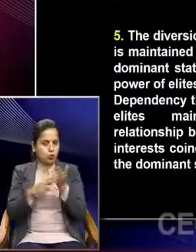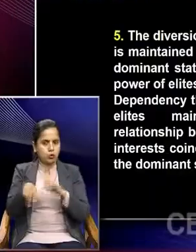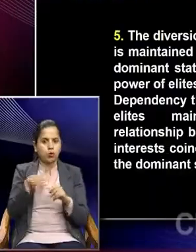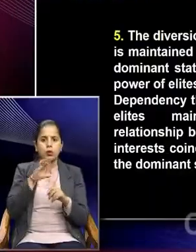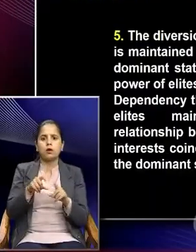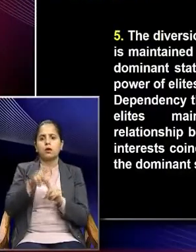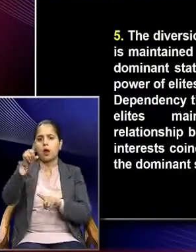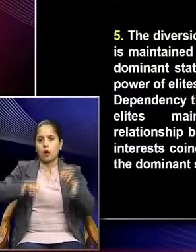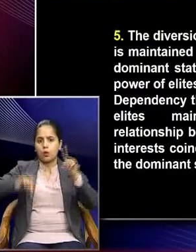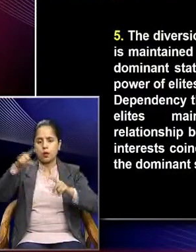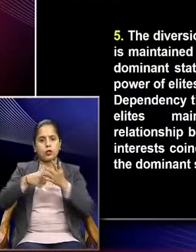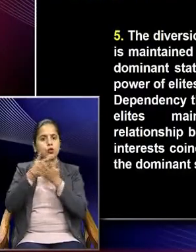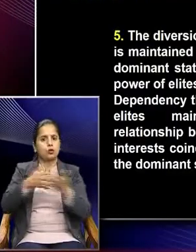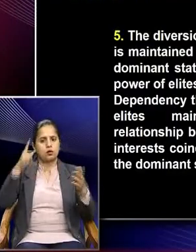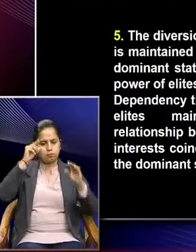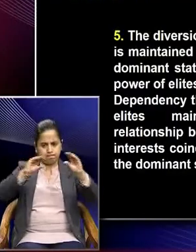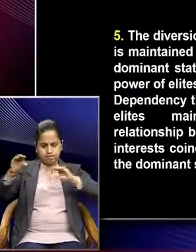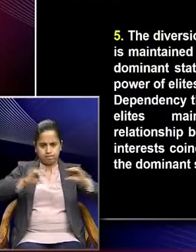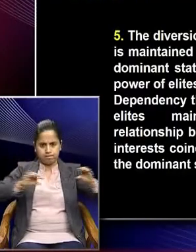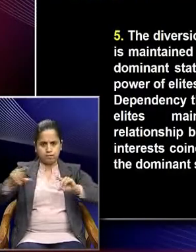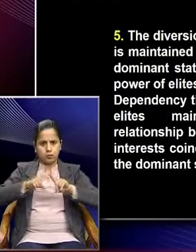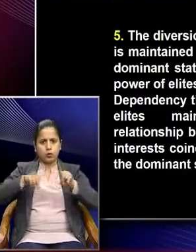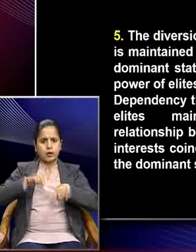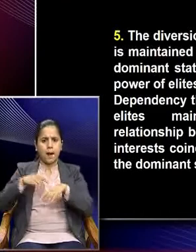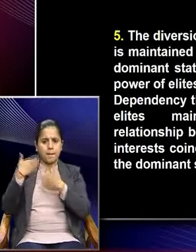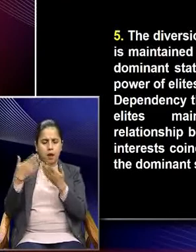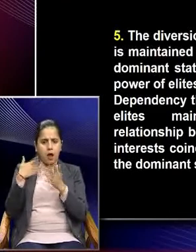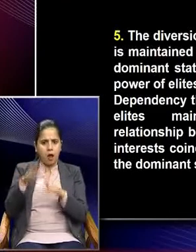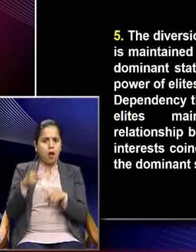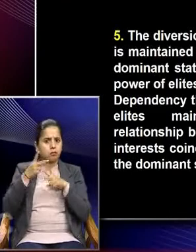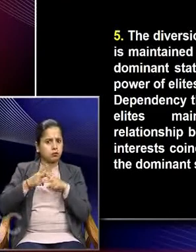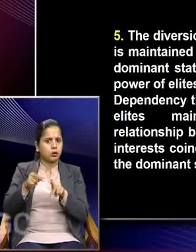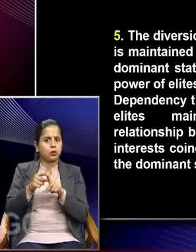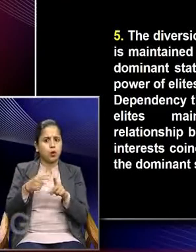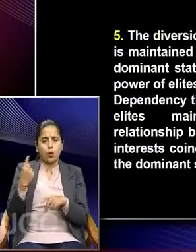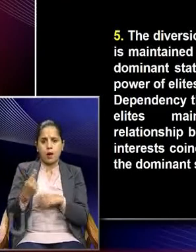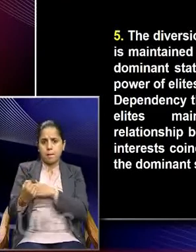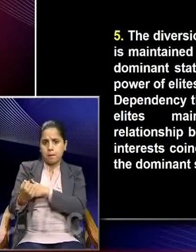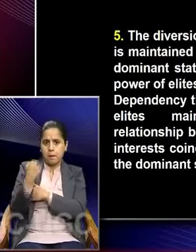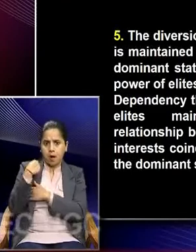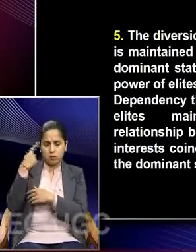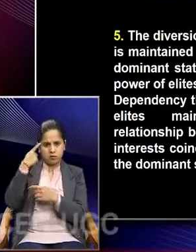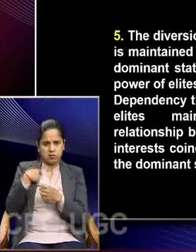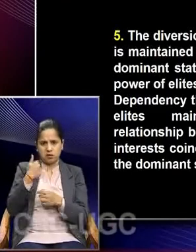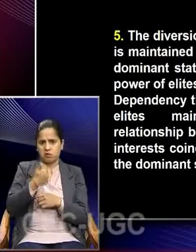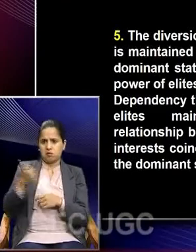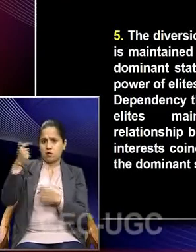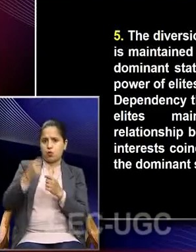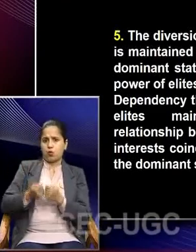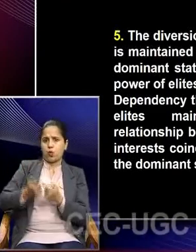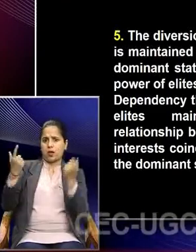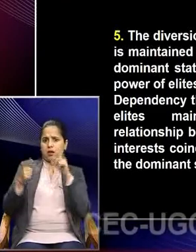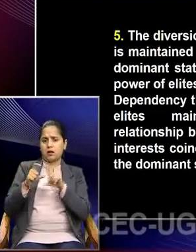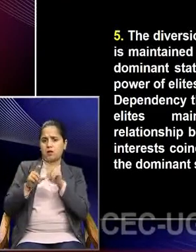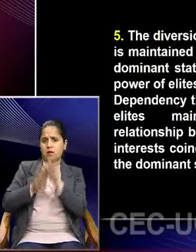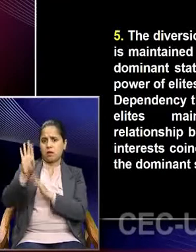of resources over a period of time is maintained not only by the power of dominant states but also